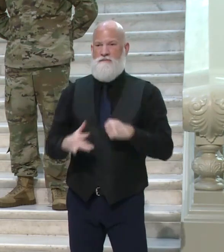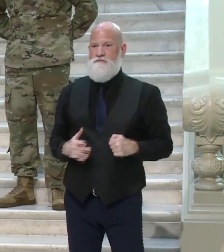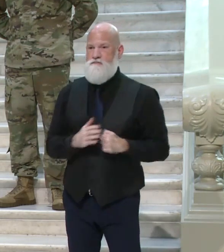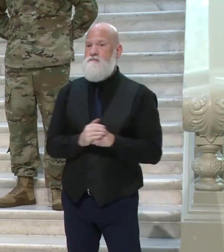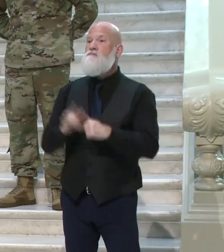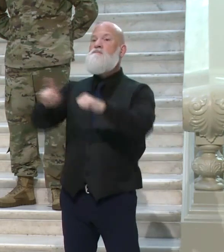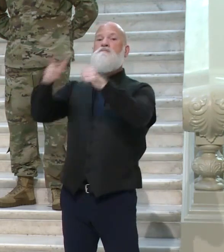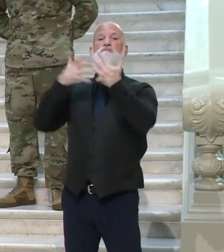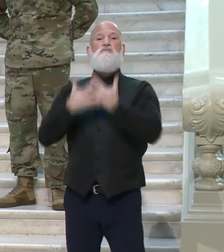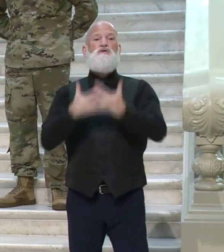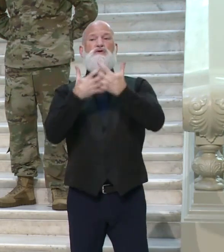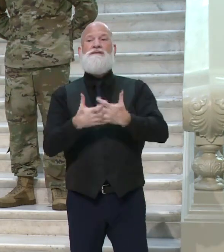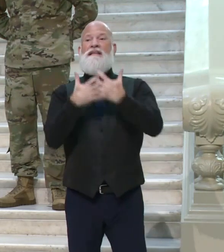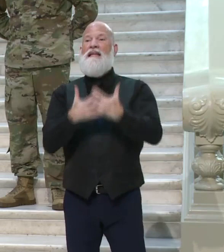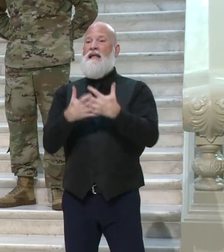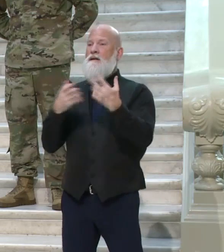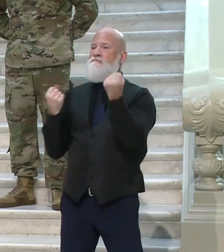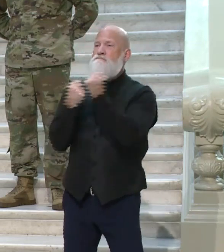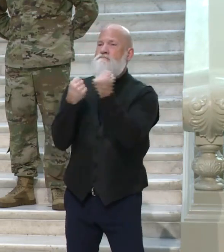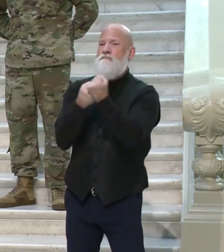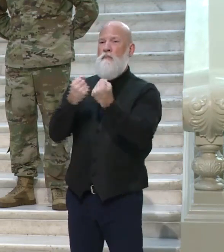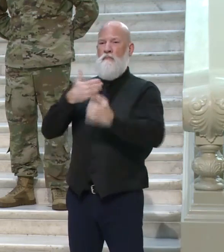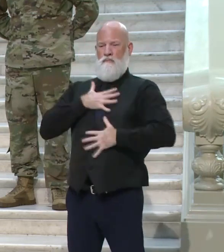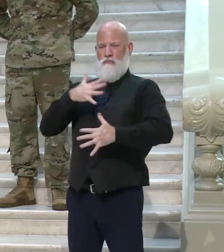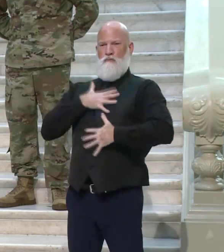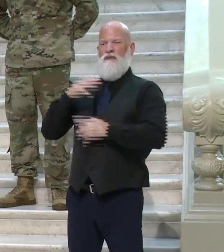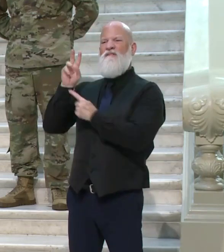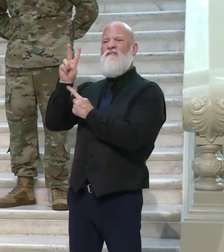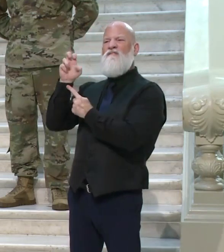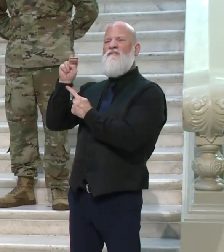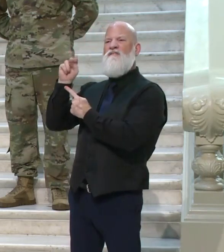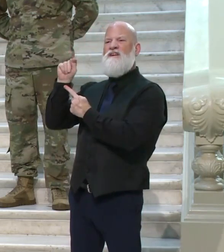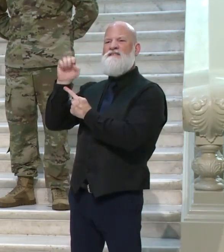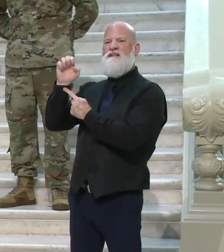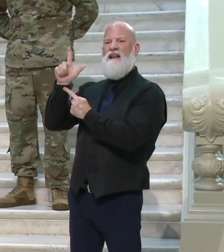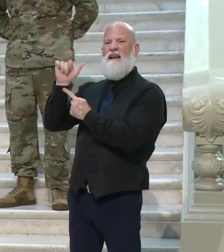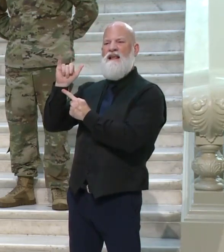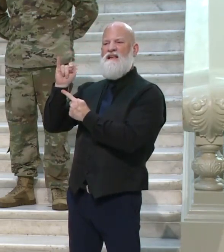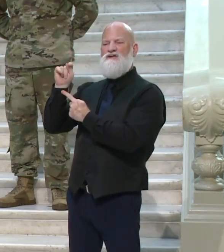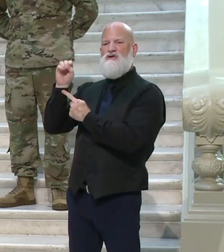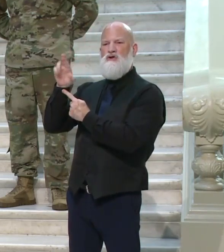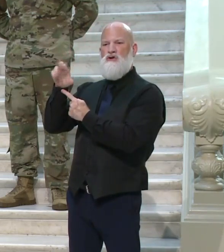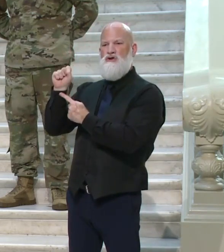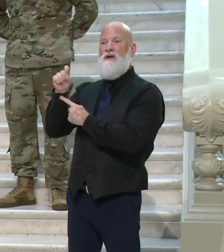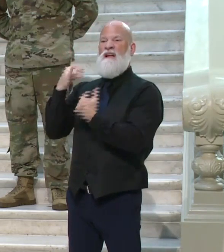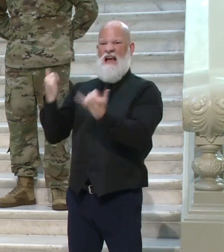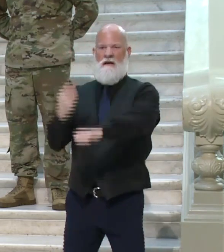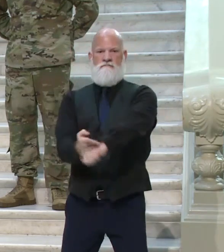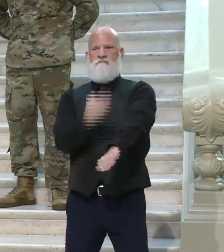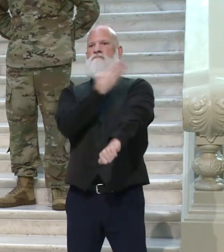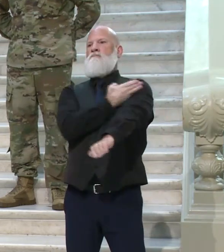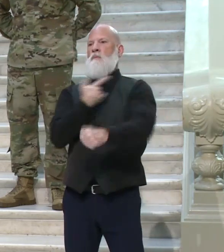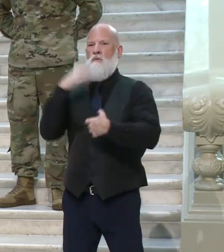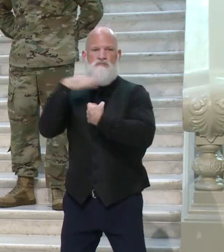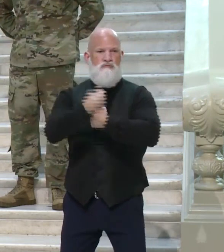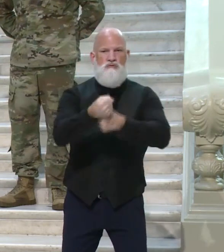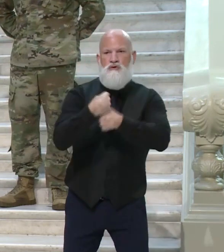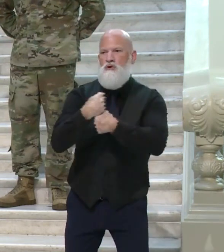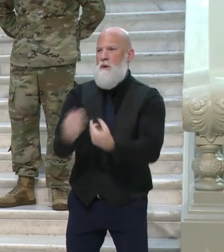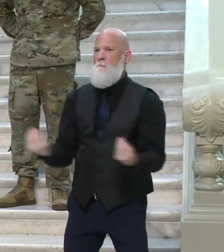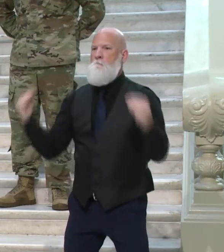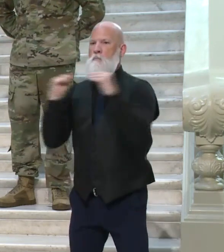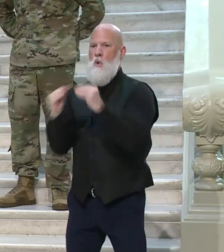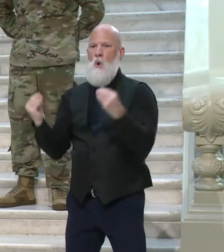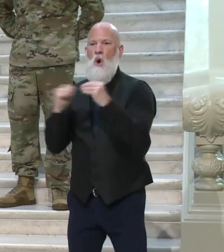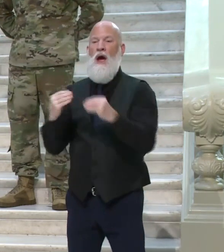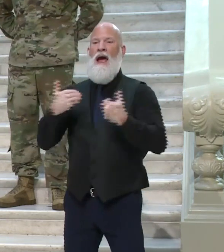past few weeks. There are roughly 1,000 ventilators in use across Georgia, with more than 1,800